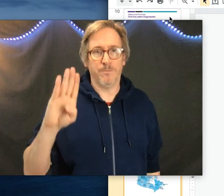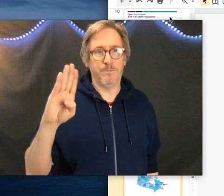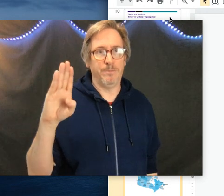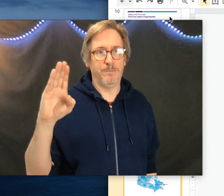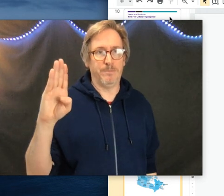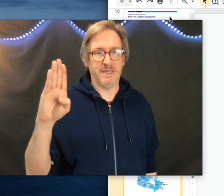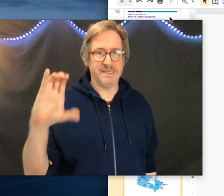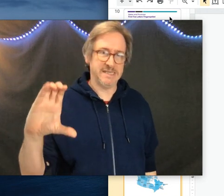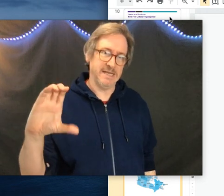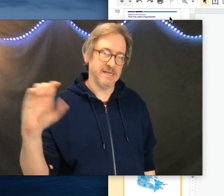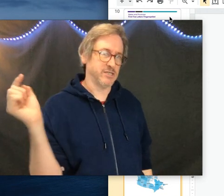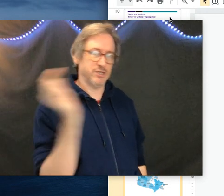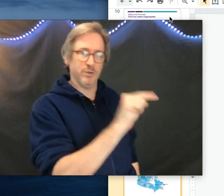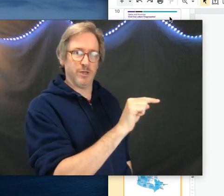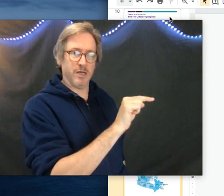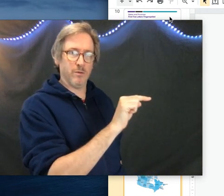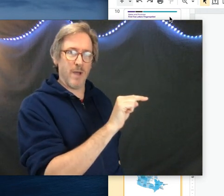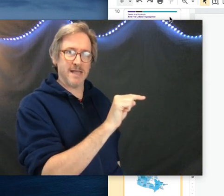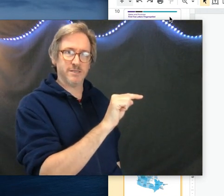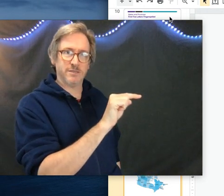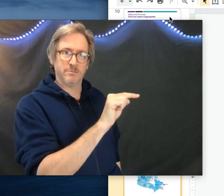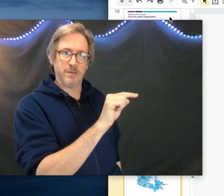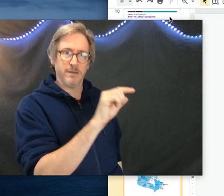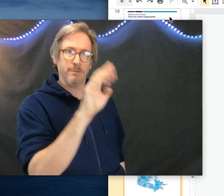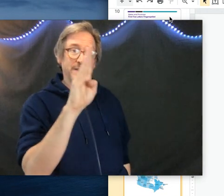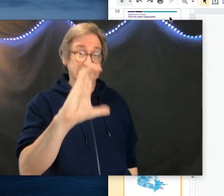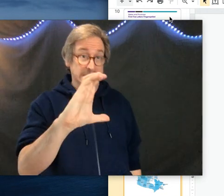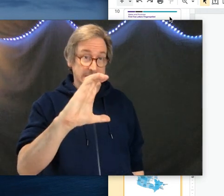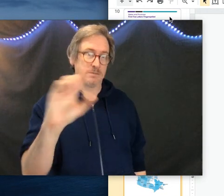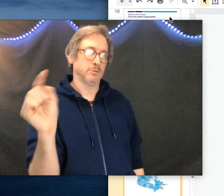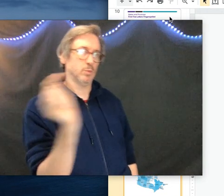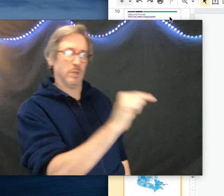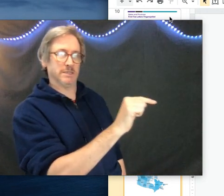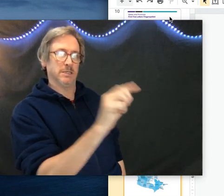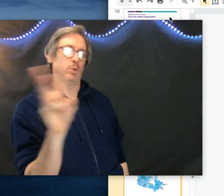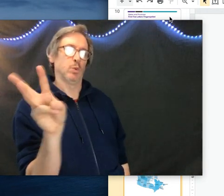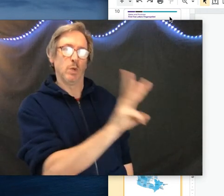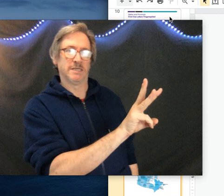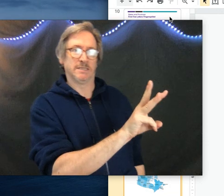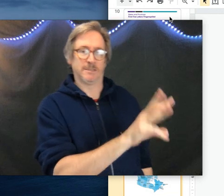don't know, BC is to the west. Right?